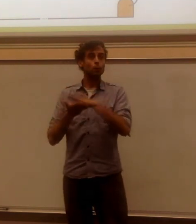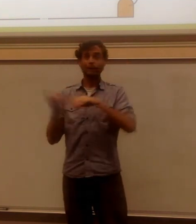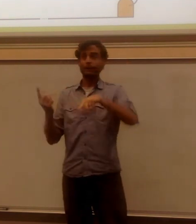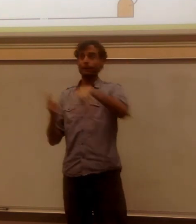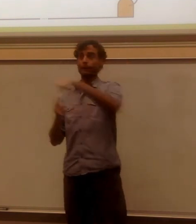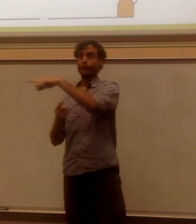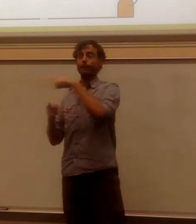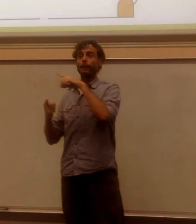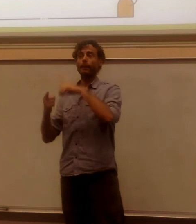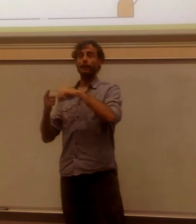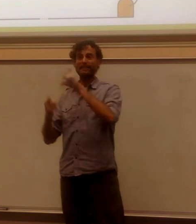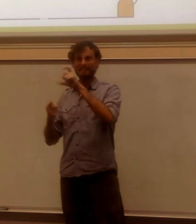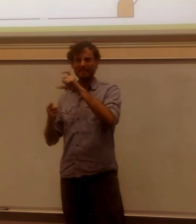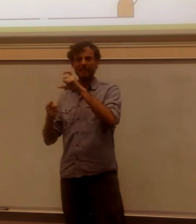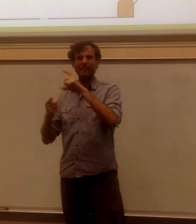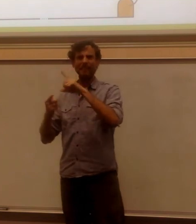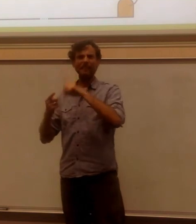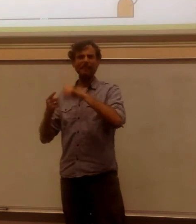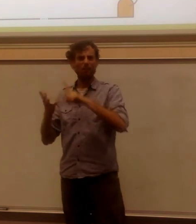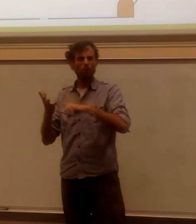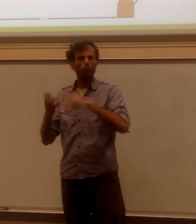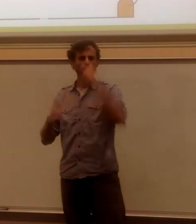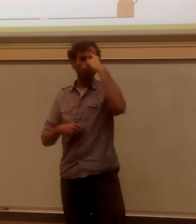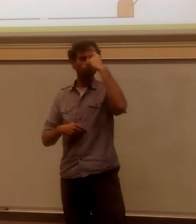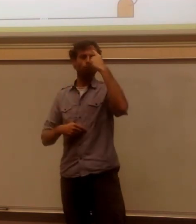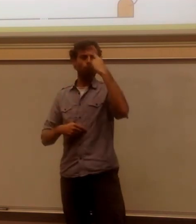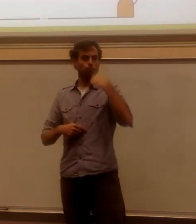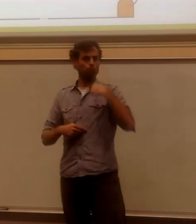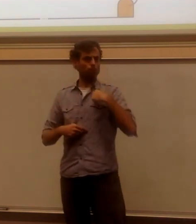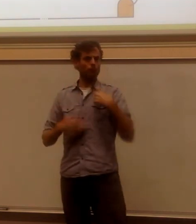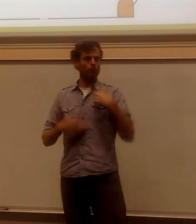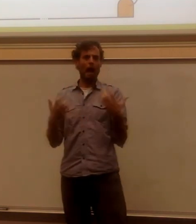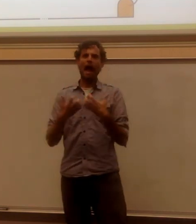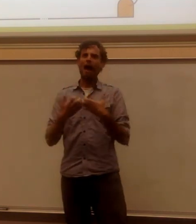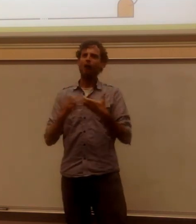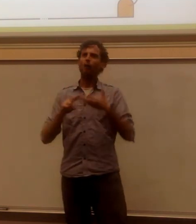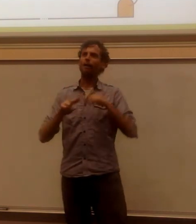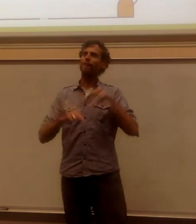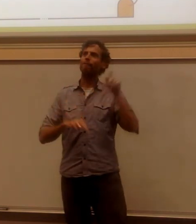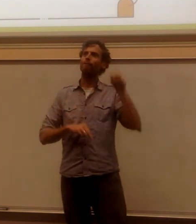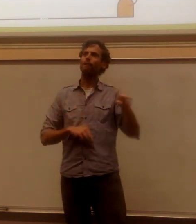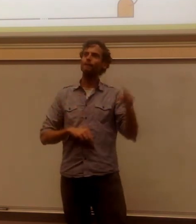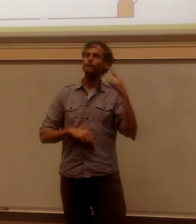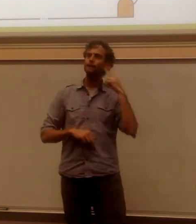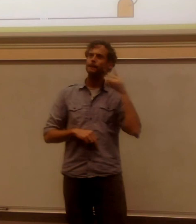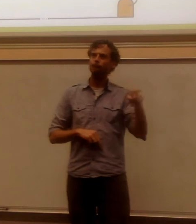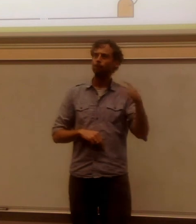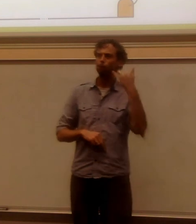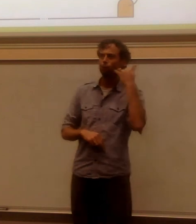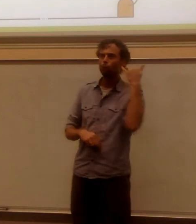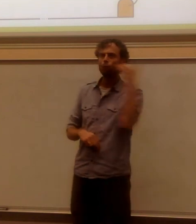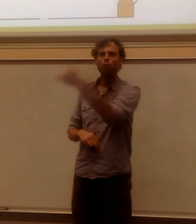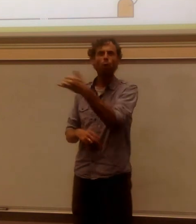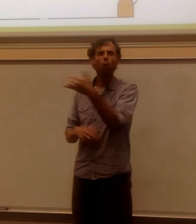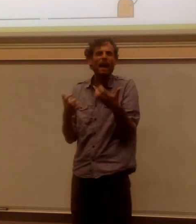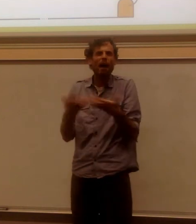So the European Commission wanted to try and increase accessibility to political institutions to